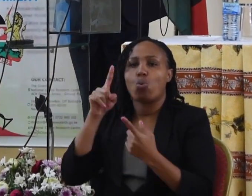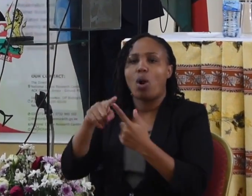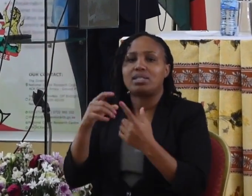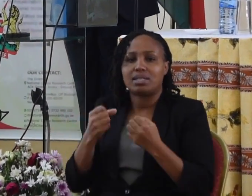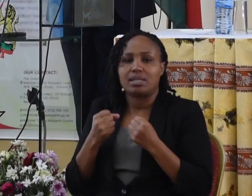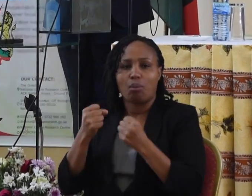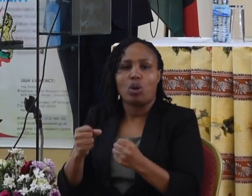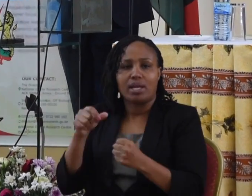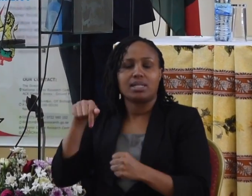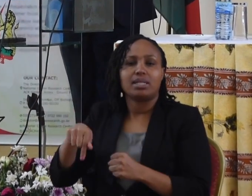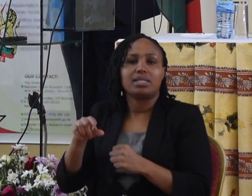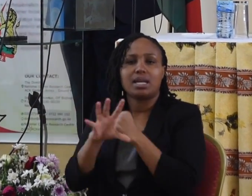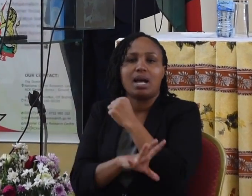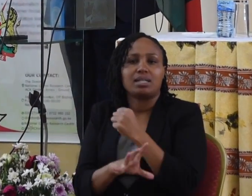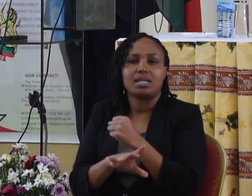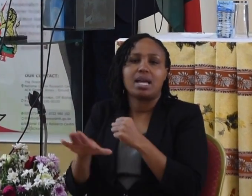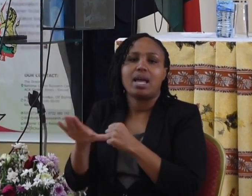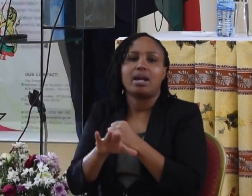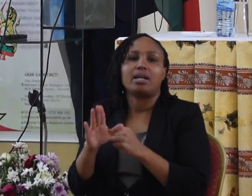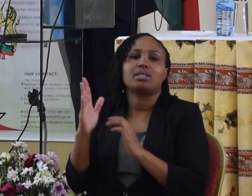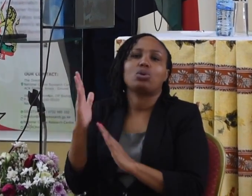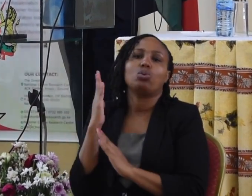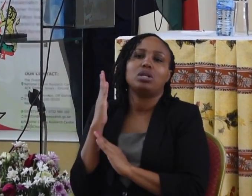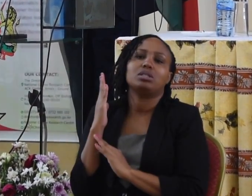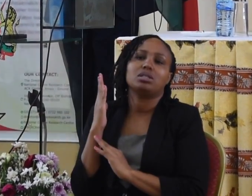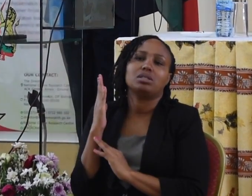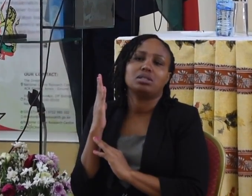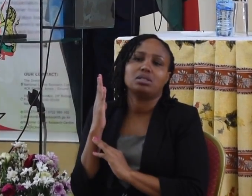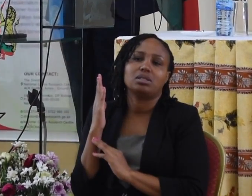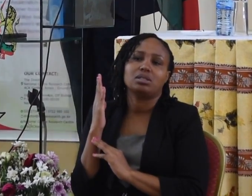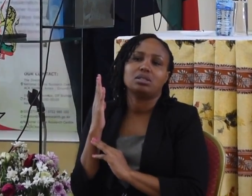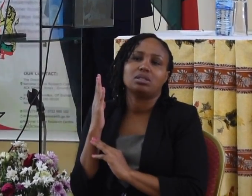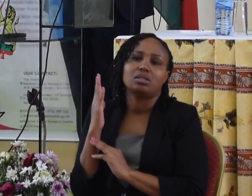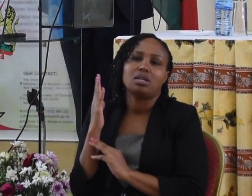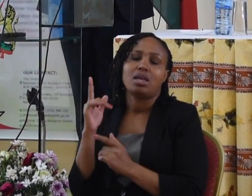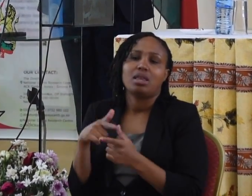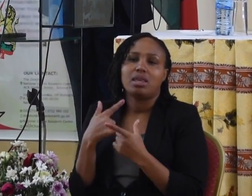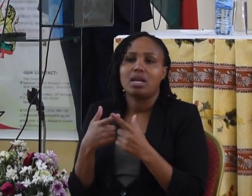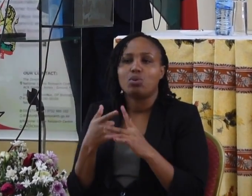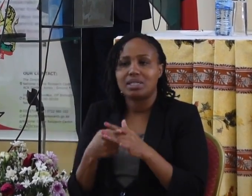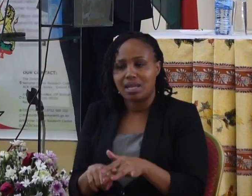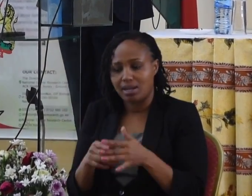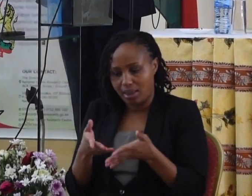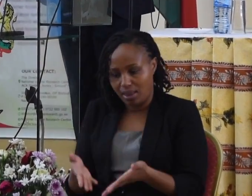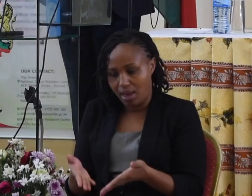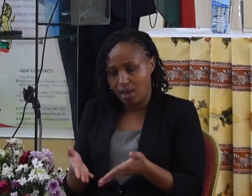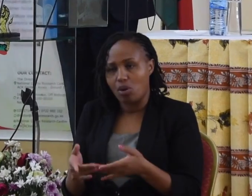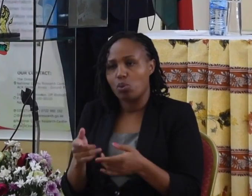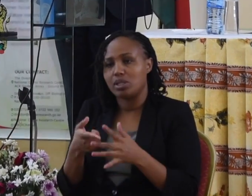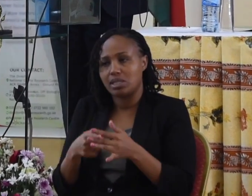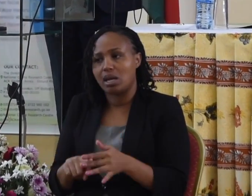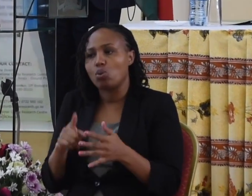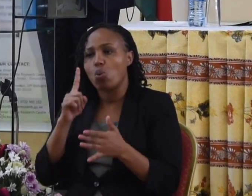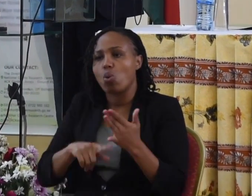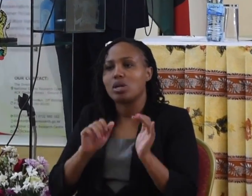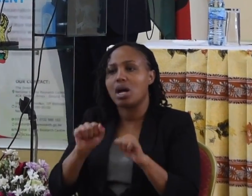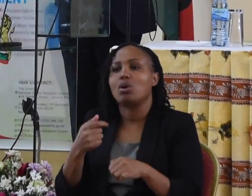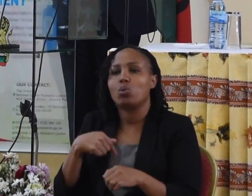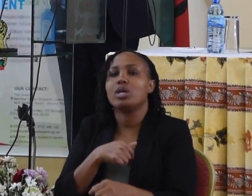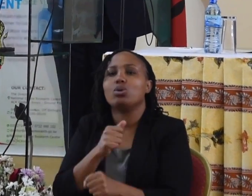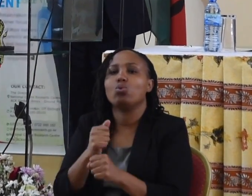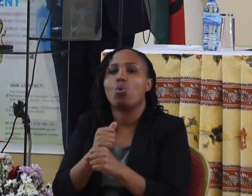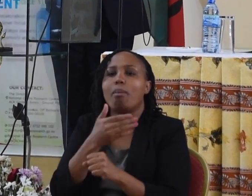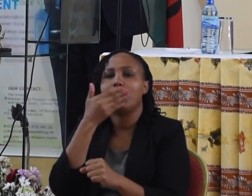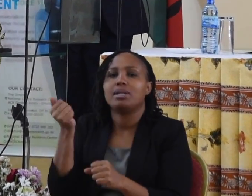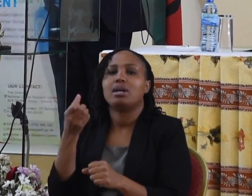country in as far as security is concerned. Then we start there and say, what can we do better